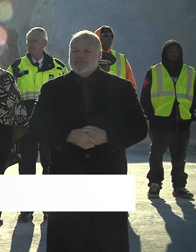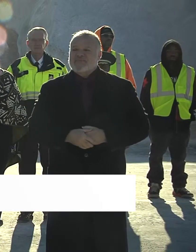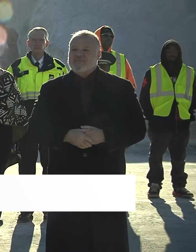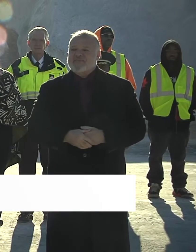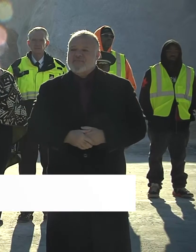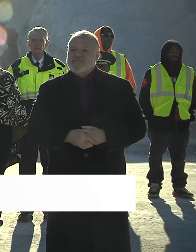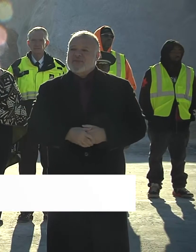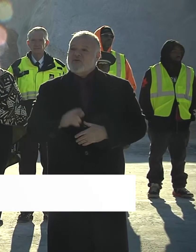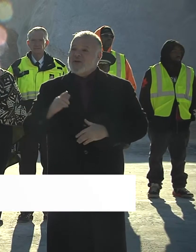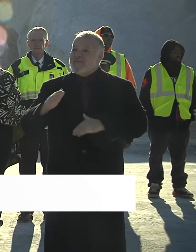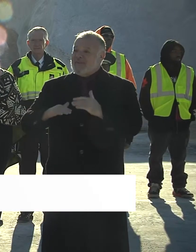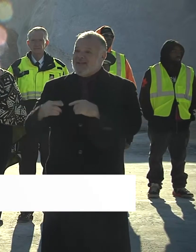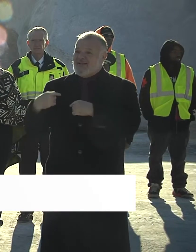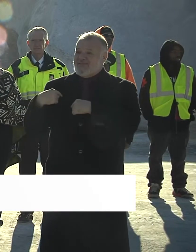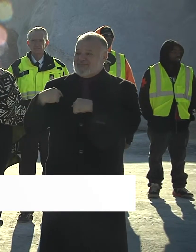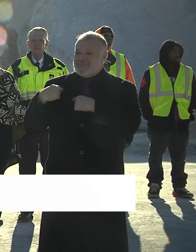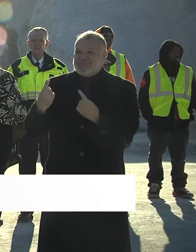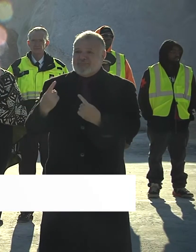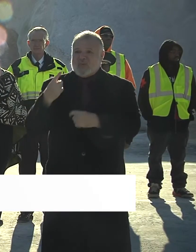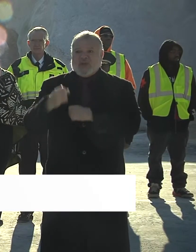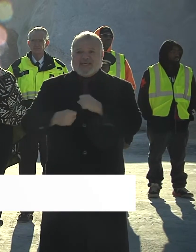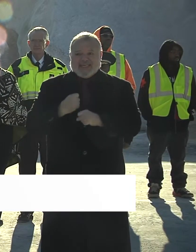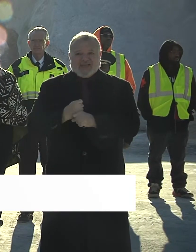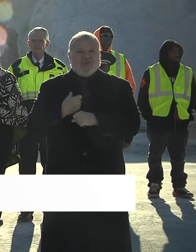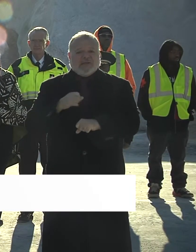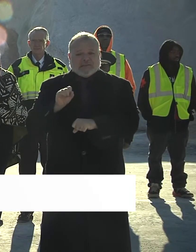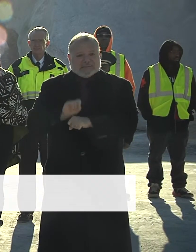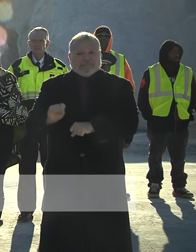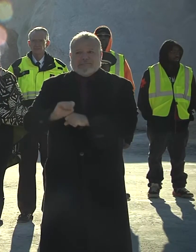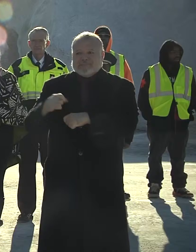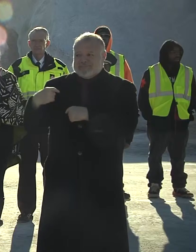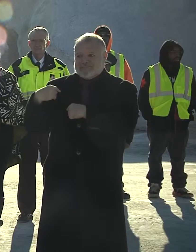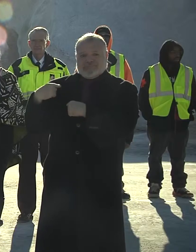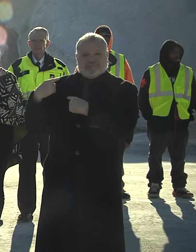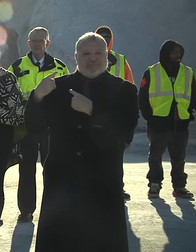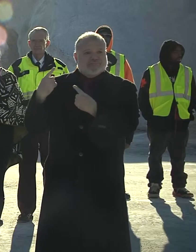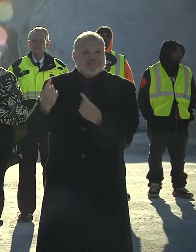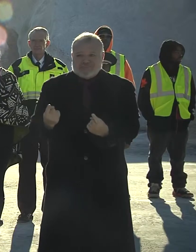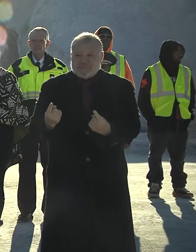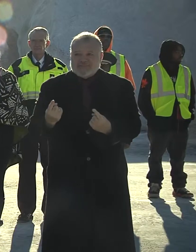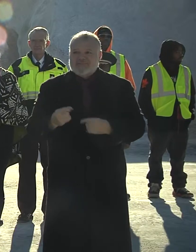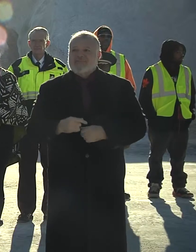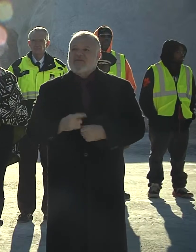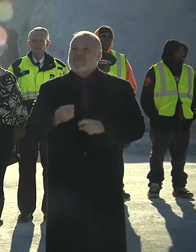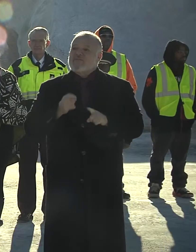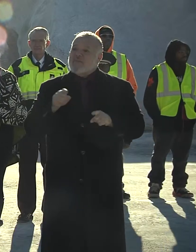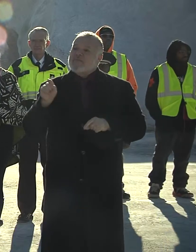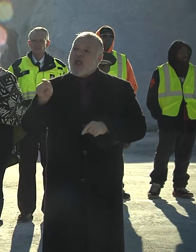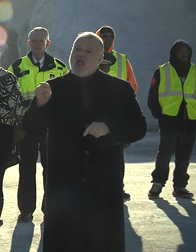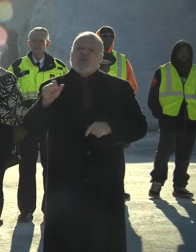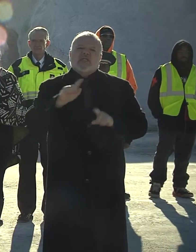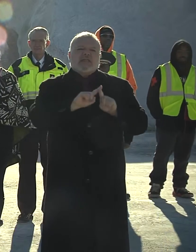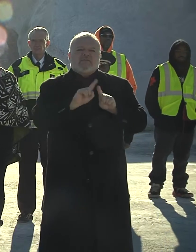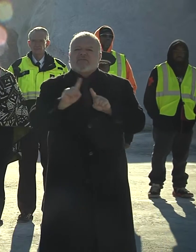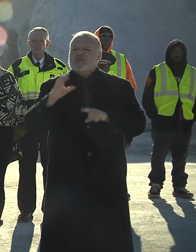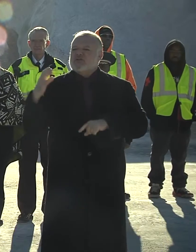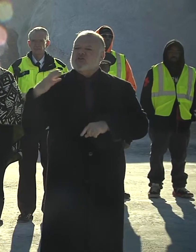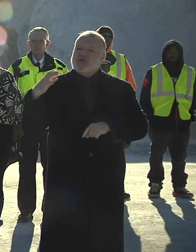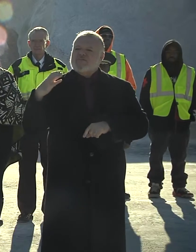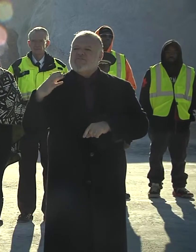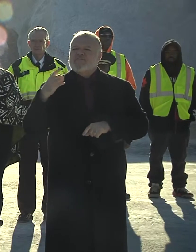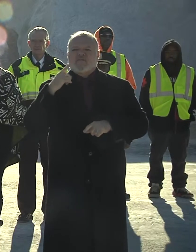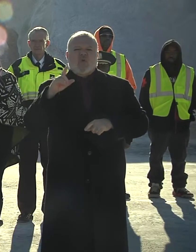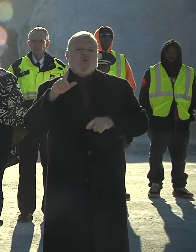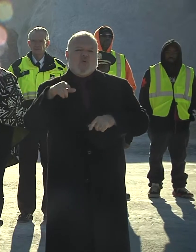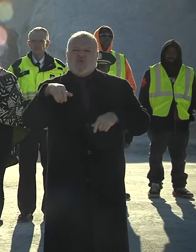12 months. I know you'll hear a little bit from many of our chiefs who've been involved. One other way that I'm very excited for our work, just